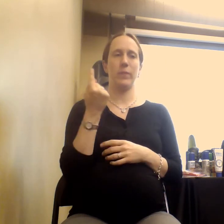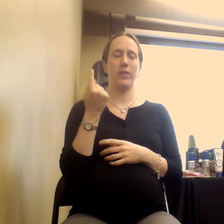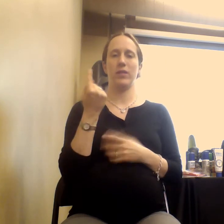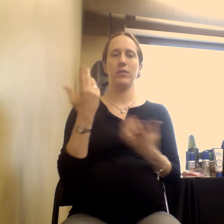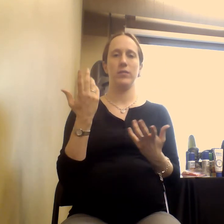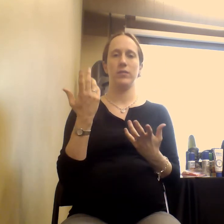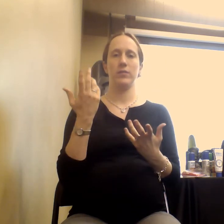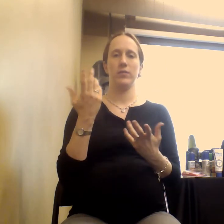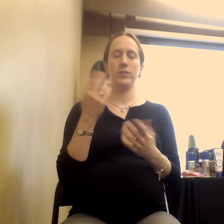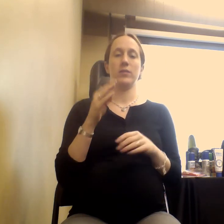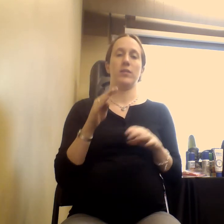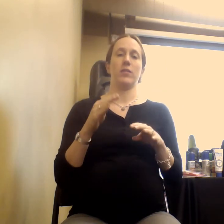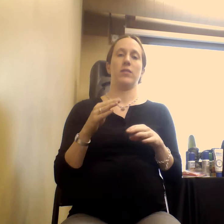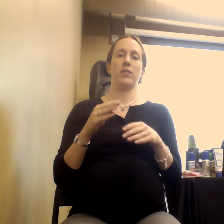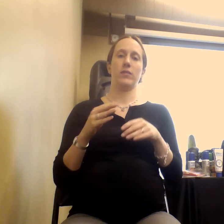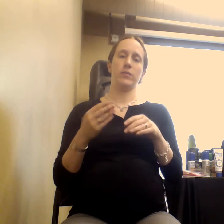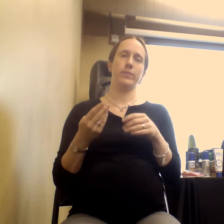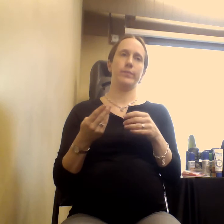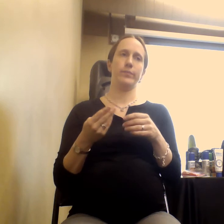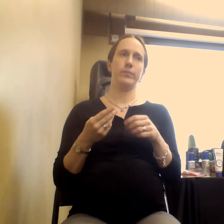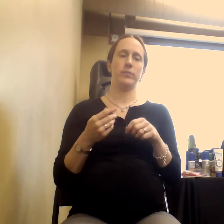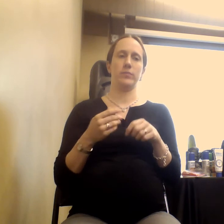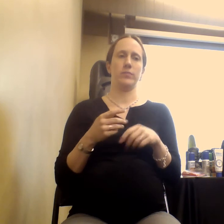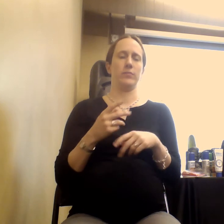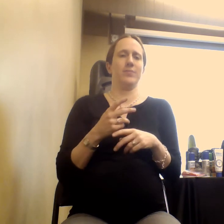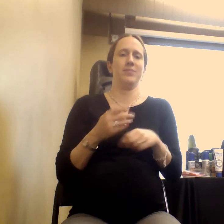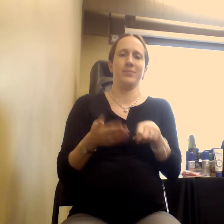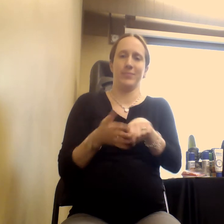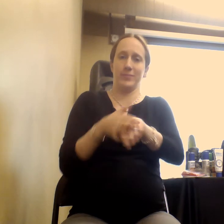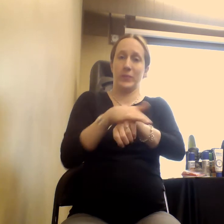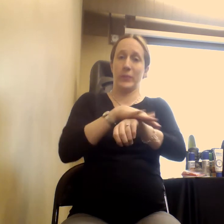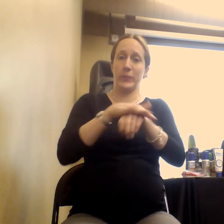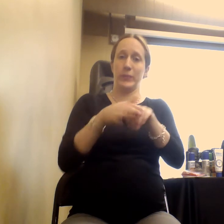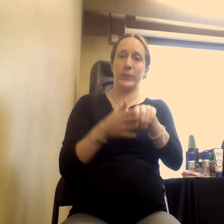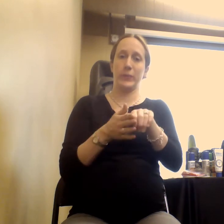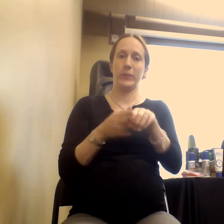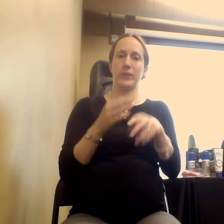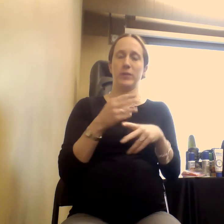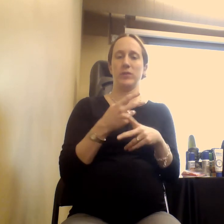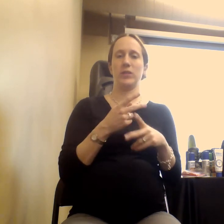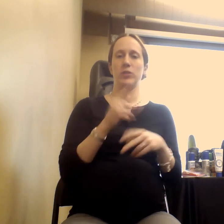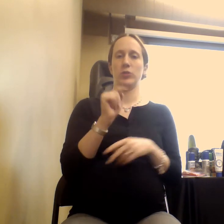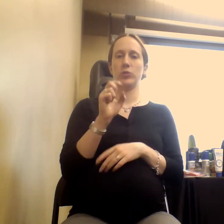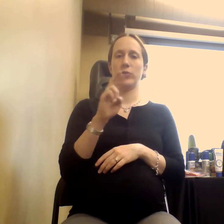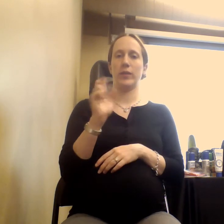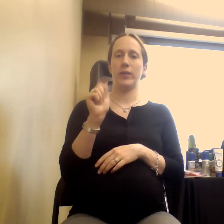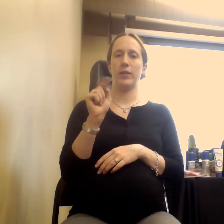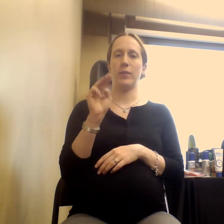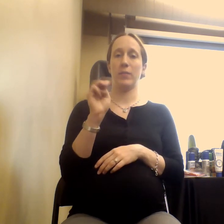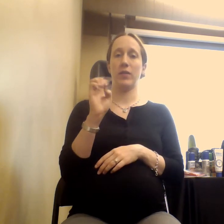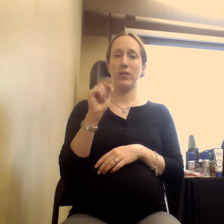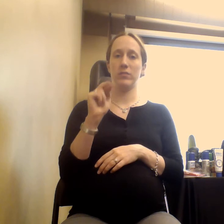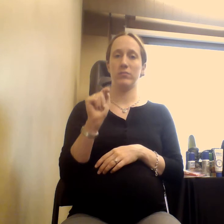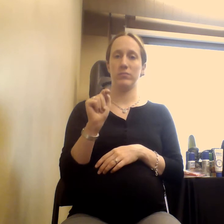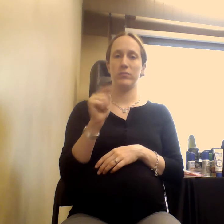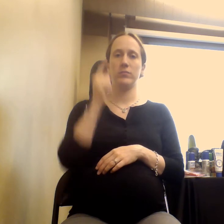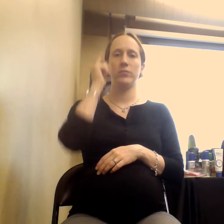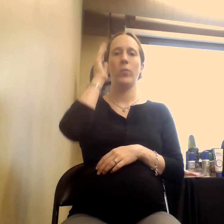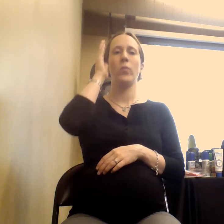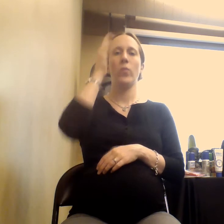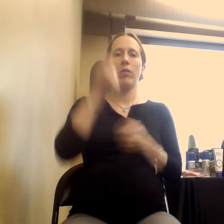silicone impregnated nylon. That's how they attach the waterproofing to tents. It deteriorates quickly in